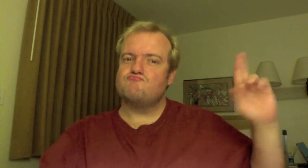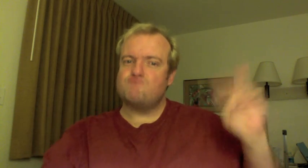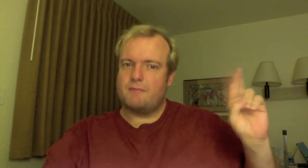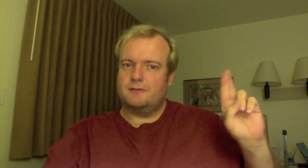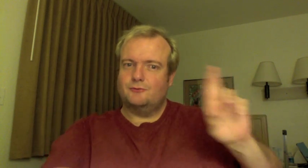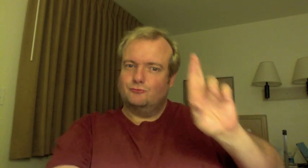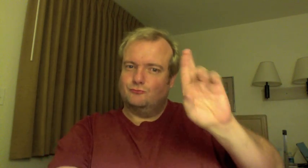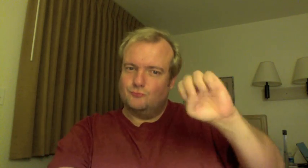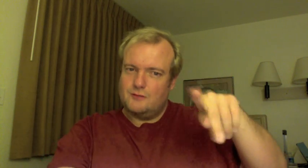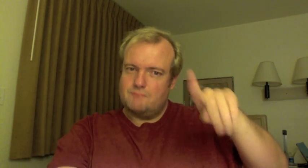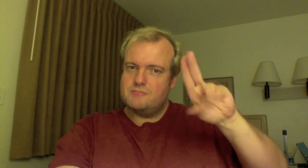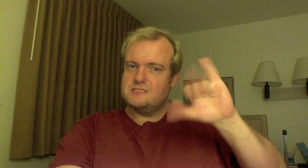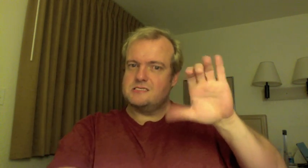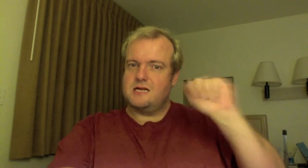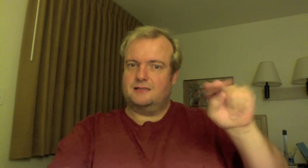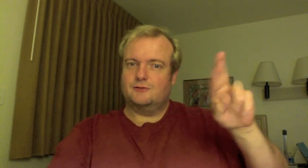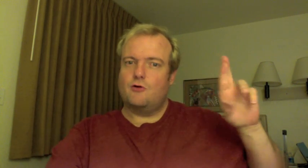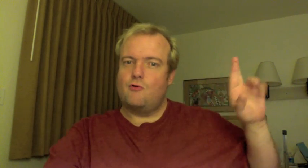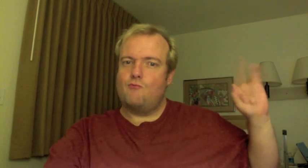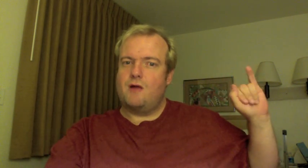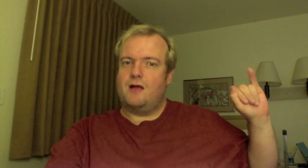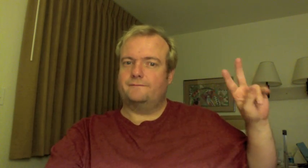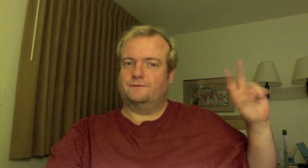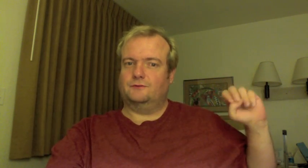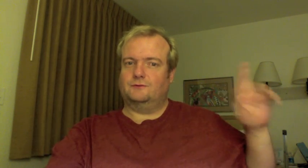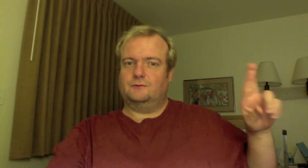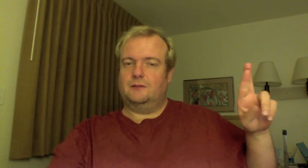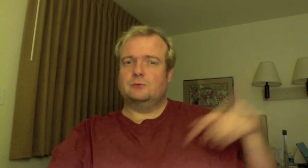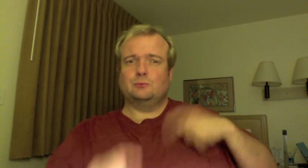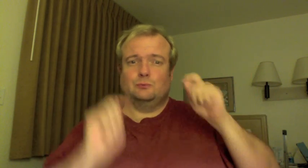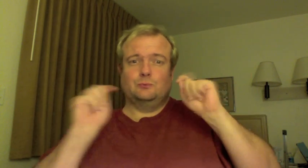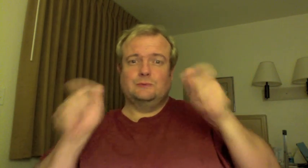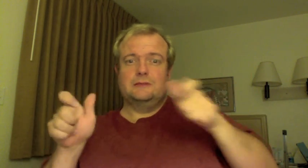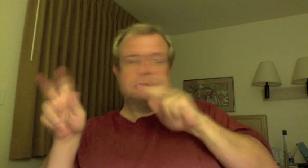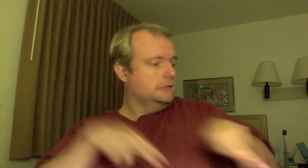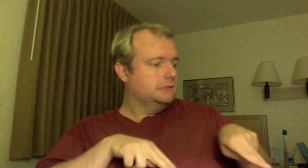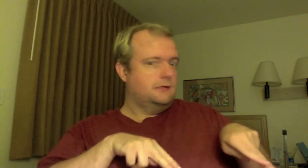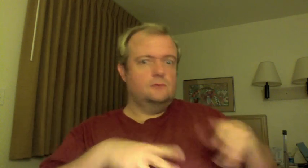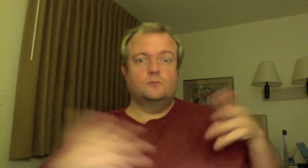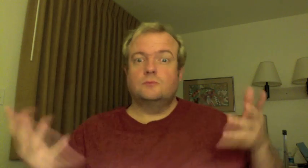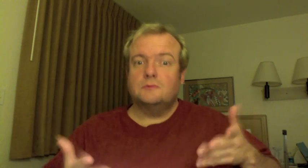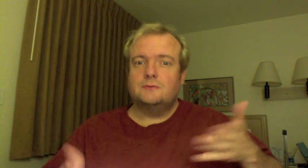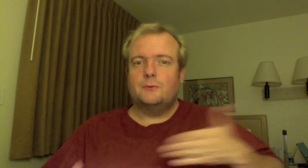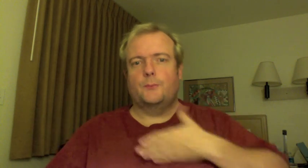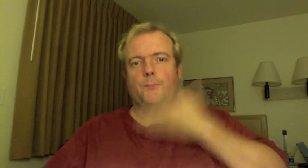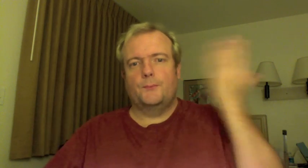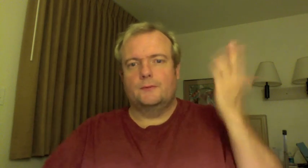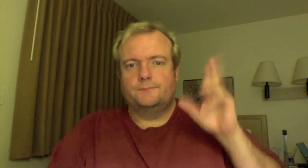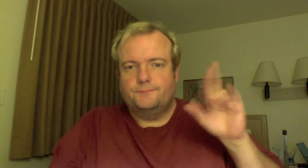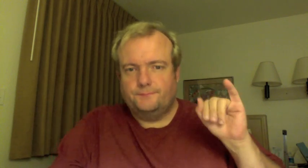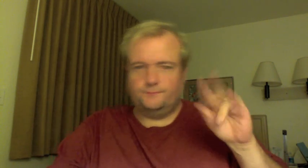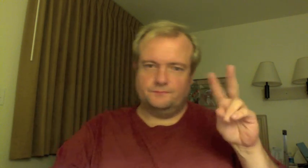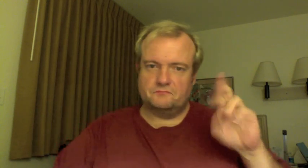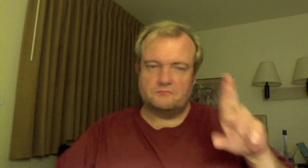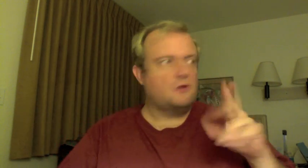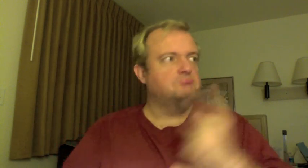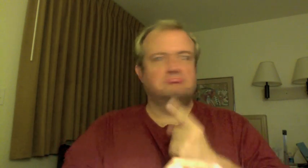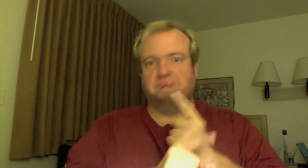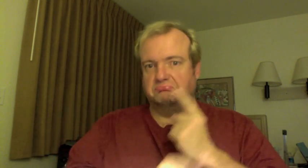safety. Working with the officials, the architects redesign the stadium. They come up with an